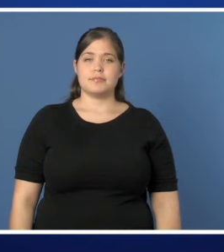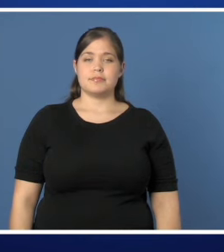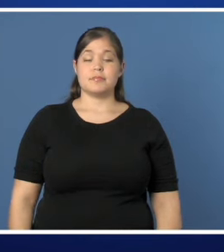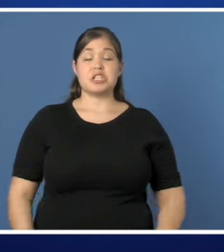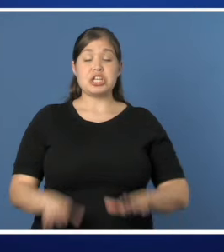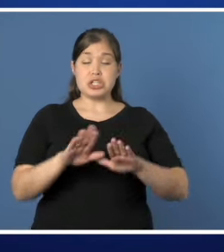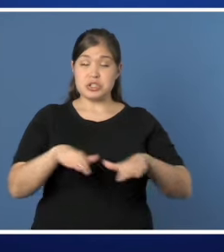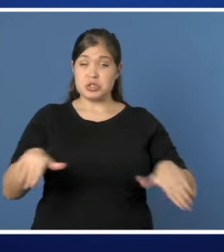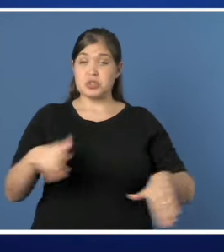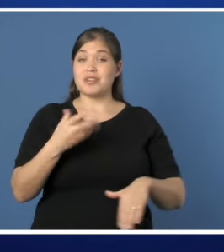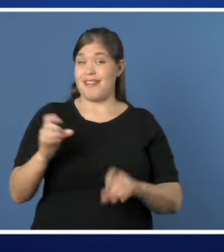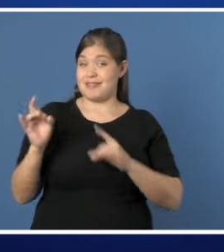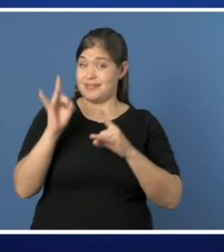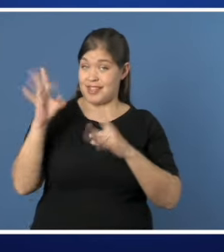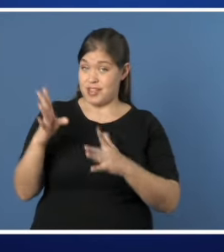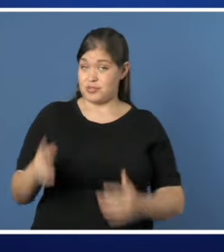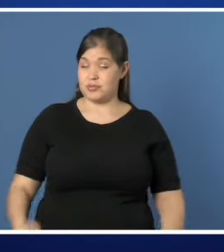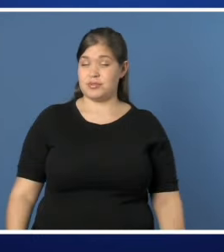Children and disasters